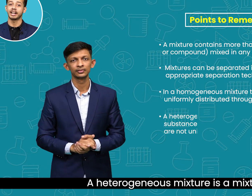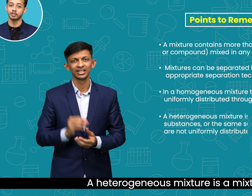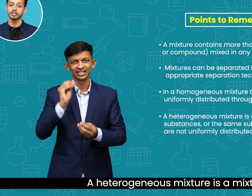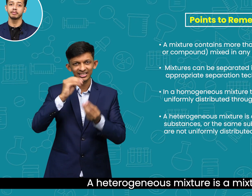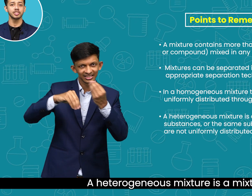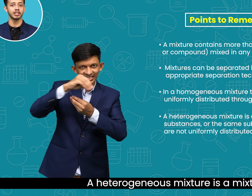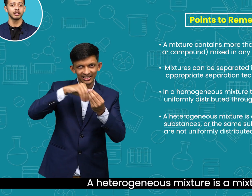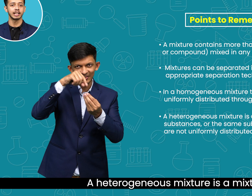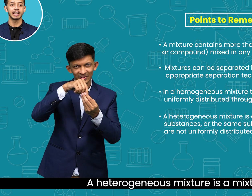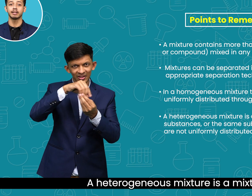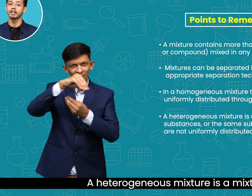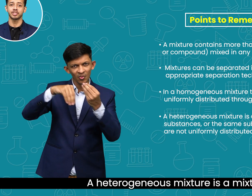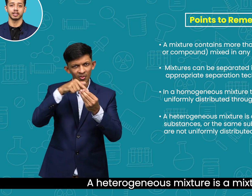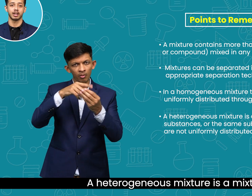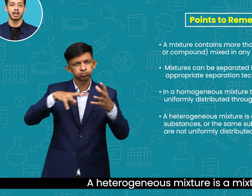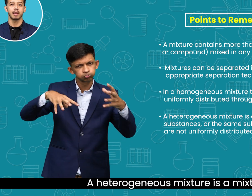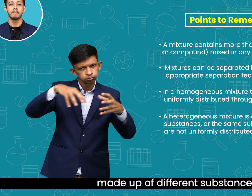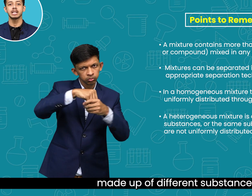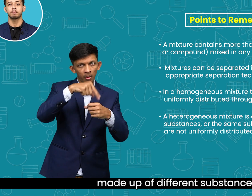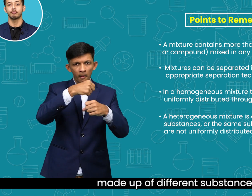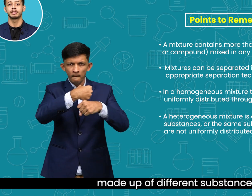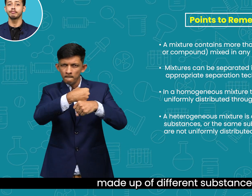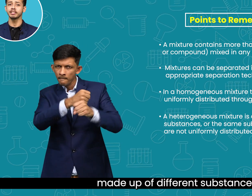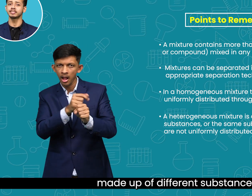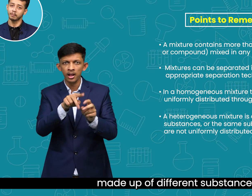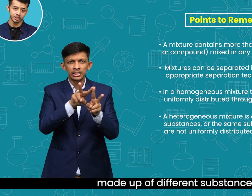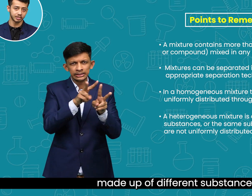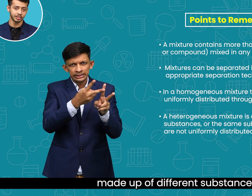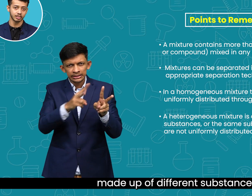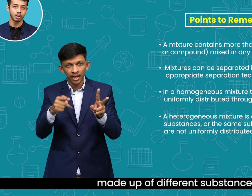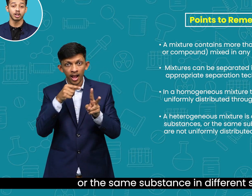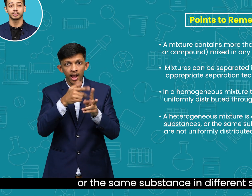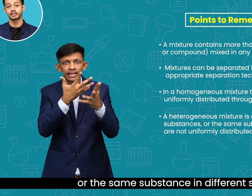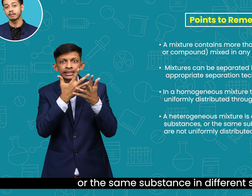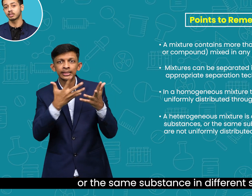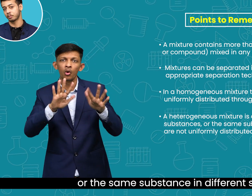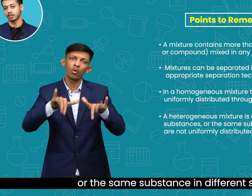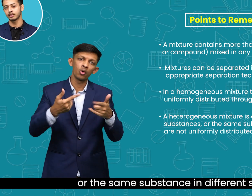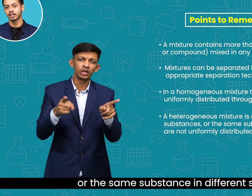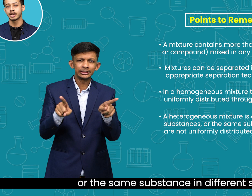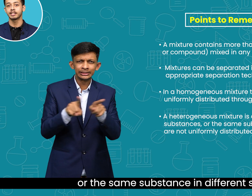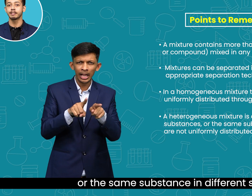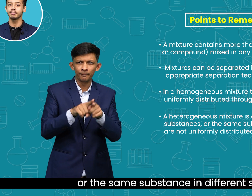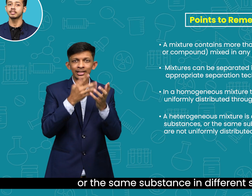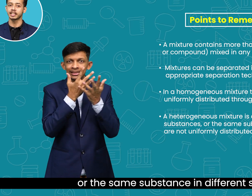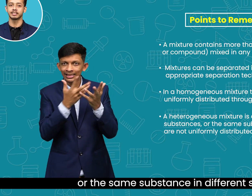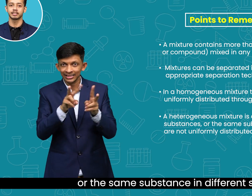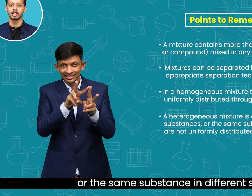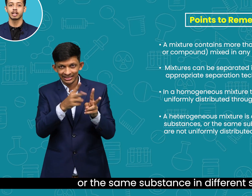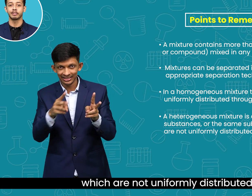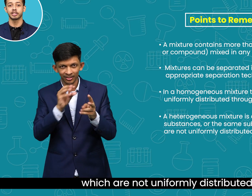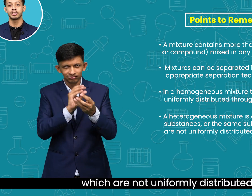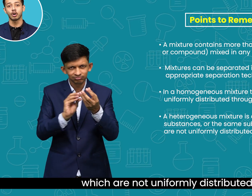A heterogeneous mixture is a mixture made up of different substances or the same substance in different